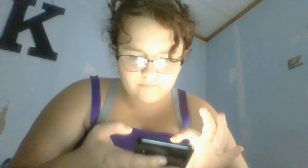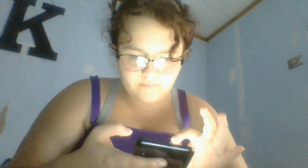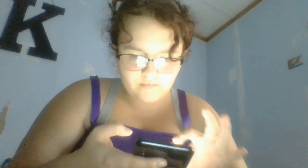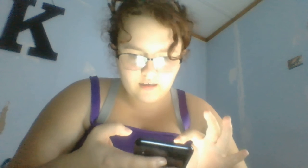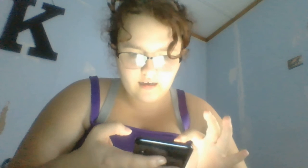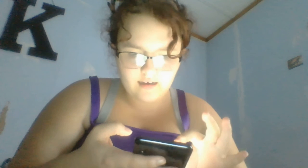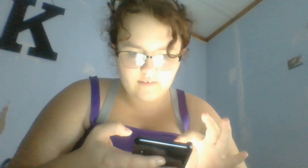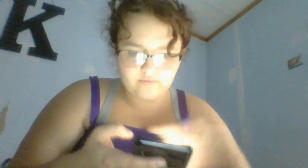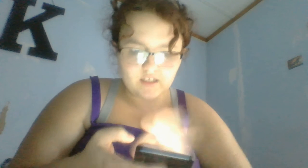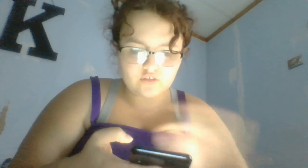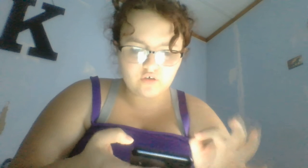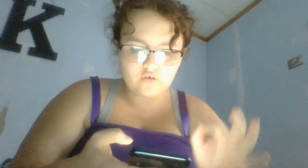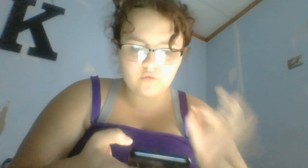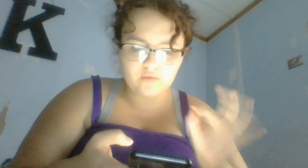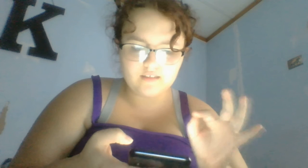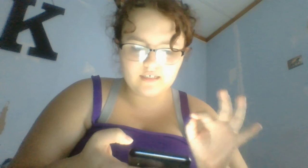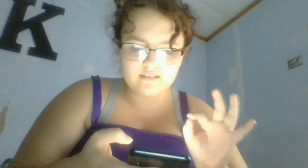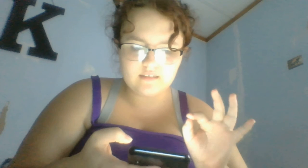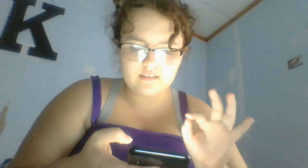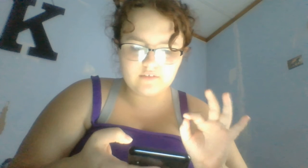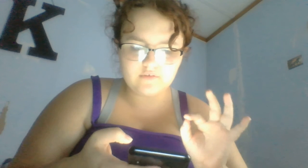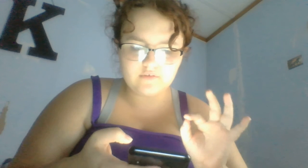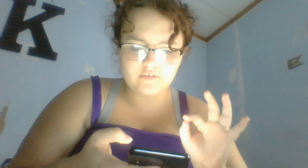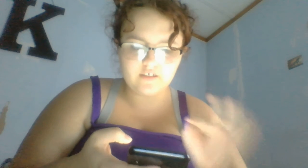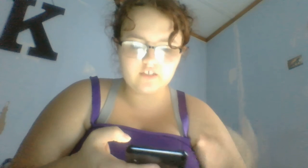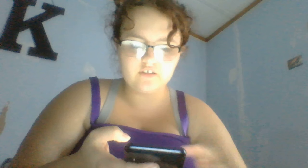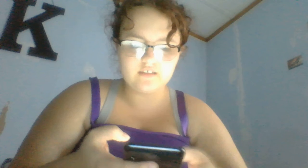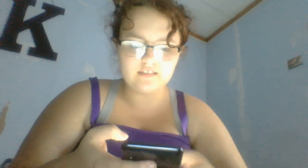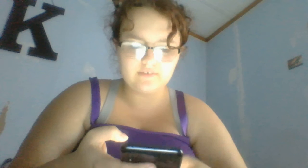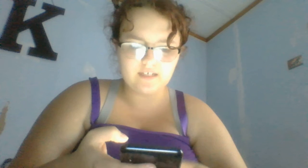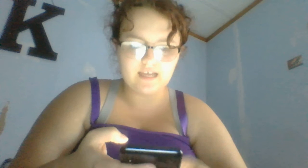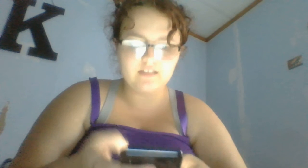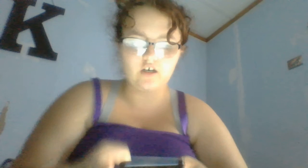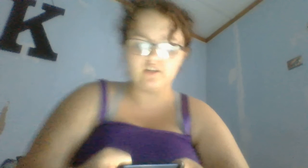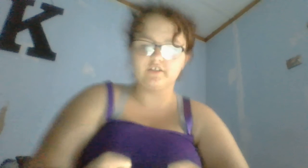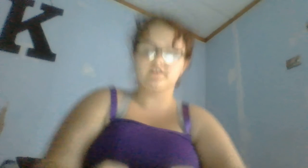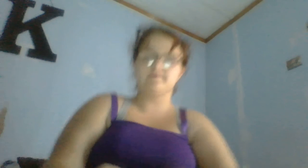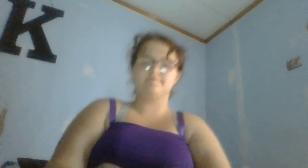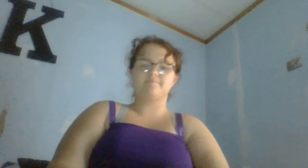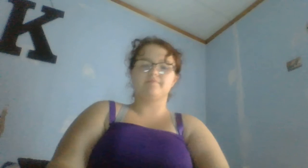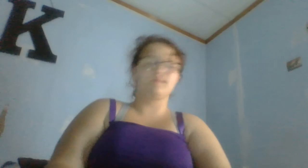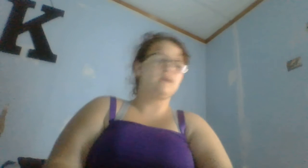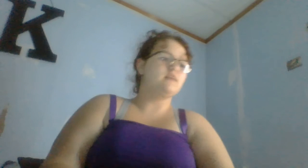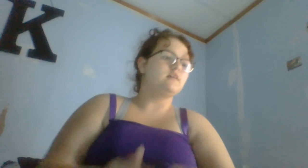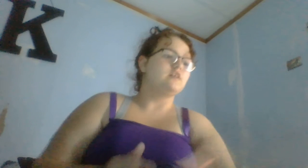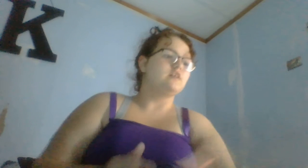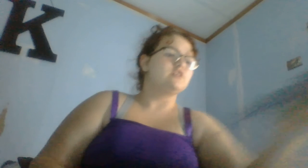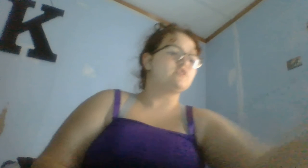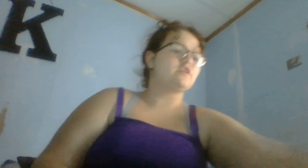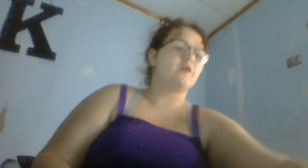have in total one thousand three hundred and seventy eight dollars so